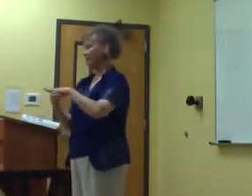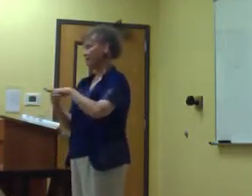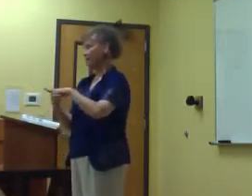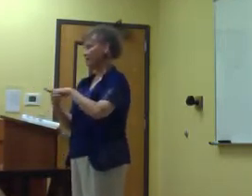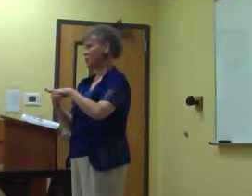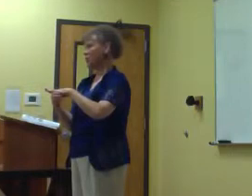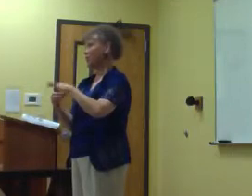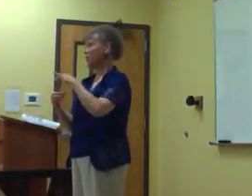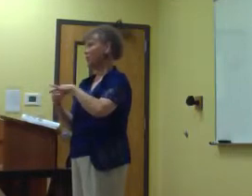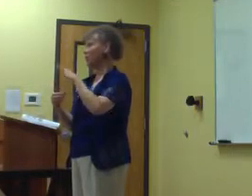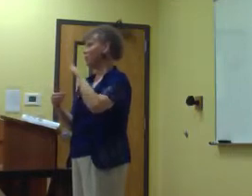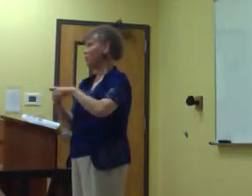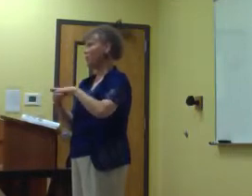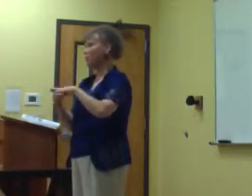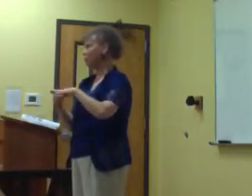And you're going to hold the pop top.